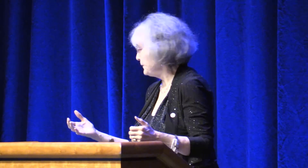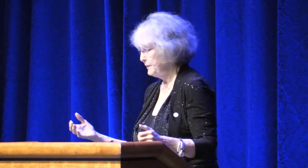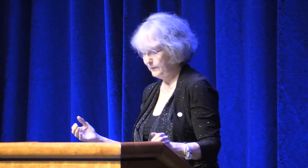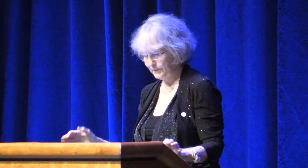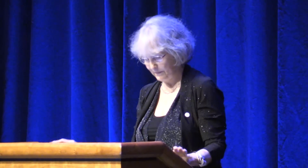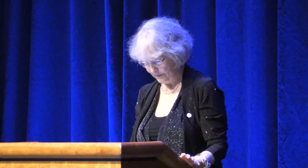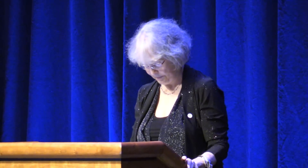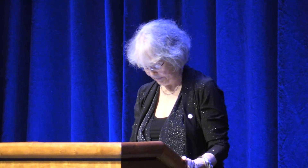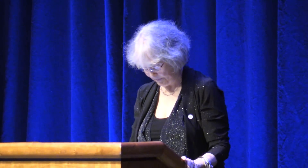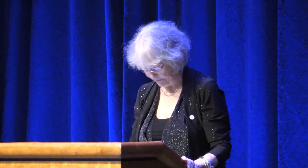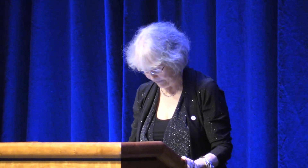Thank you.